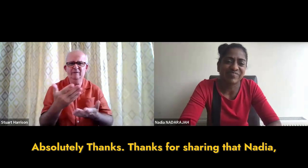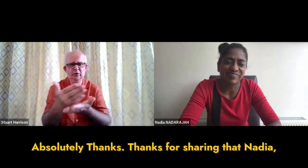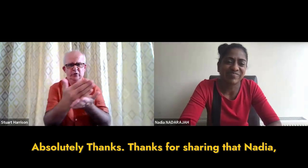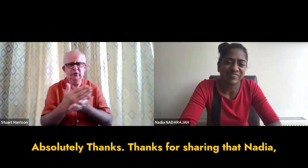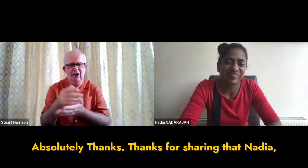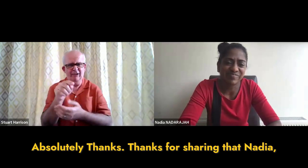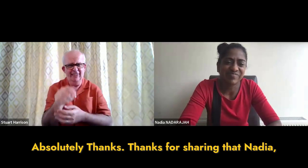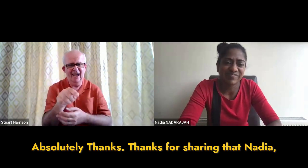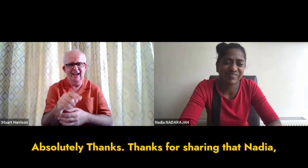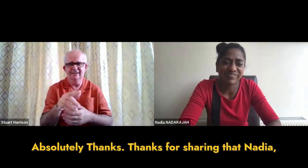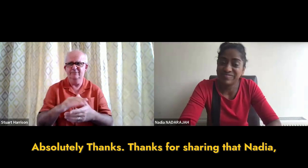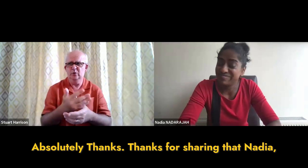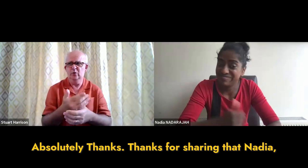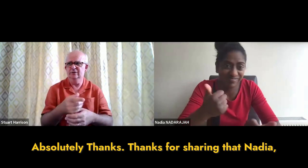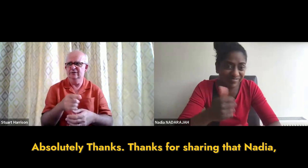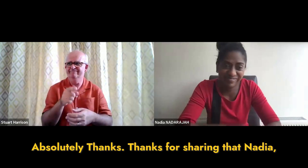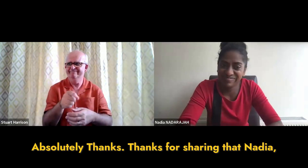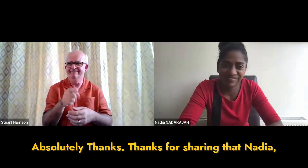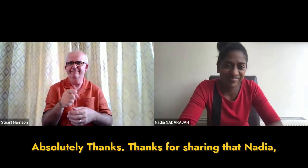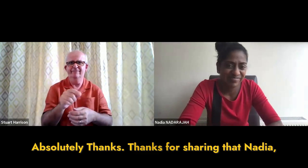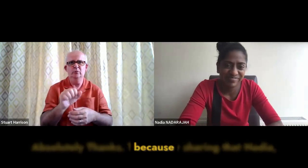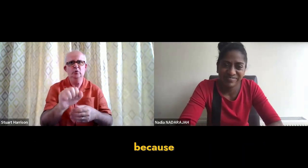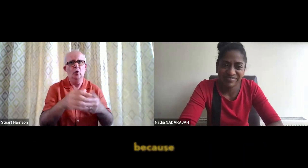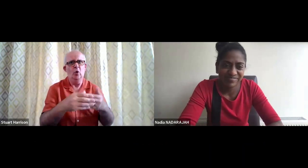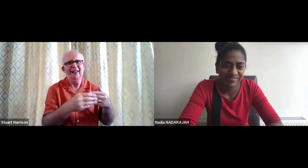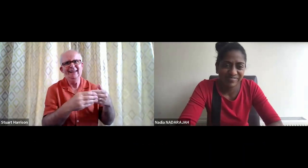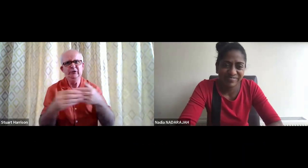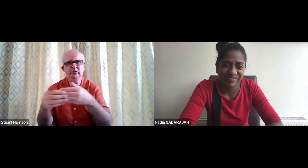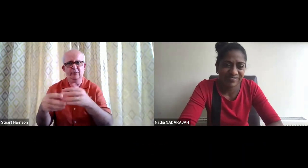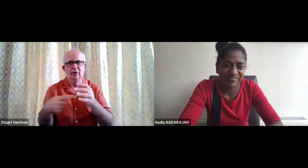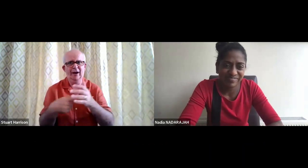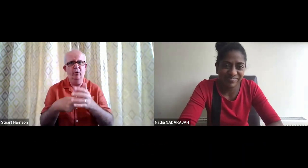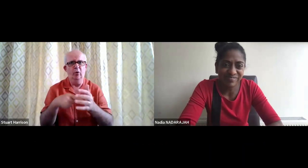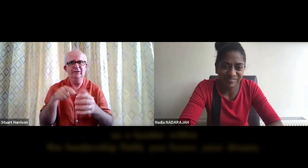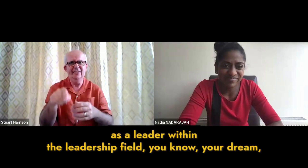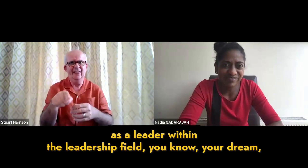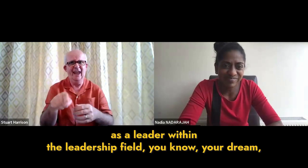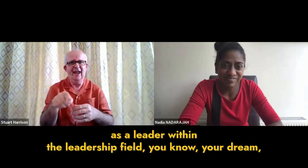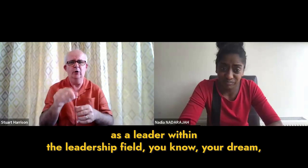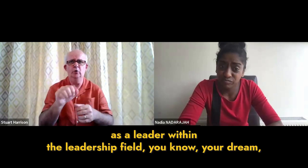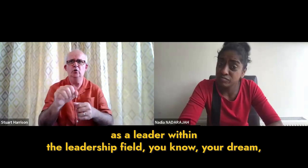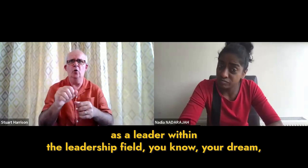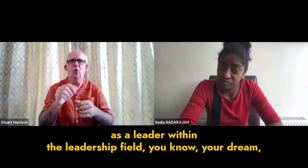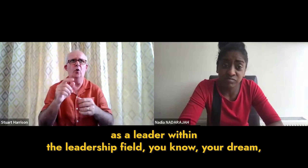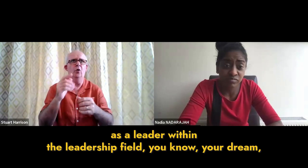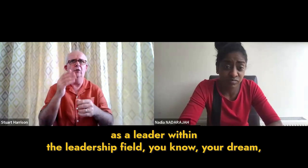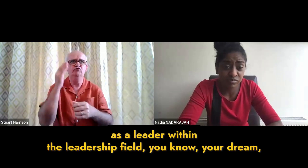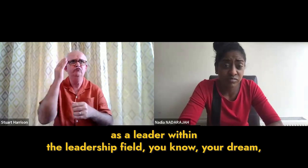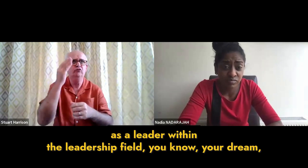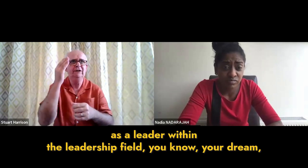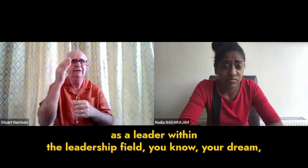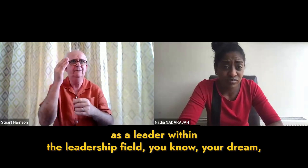felt it. Thanks for sharing that, Nadia, because as a leader